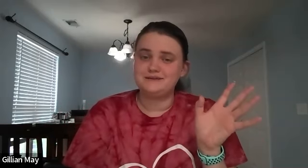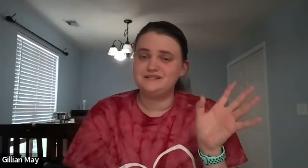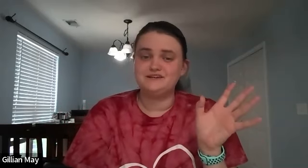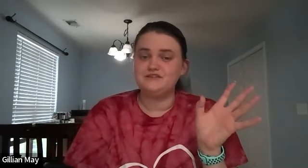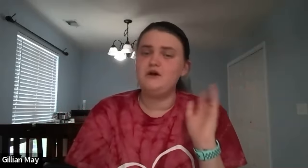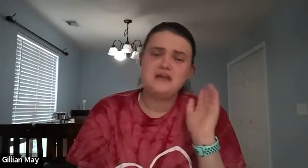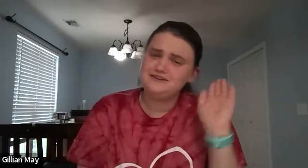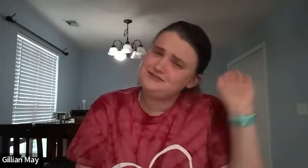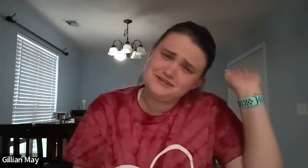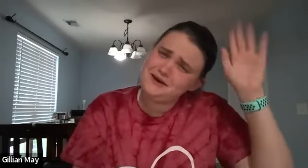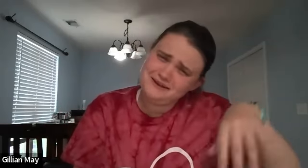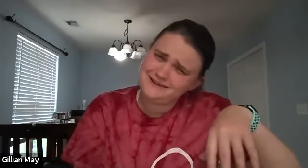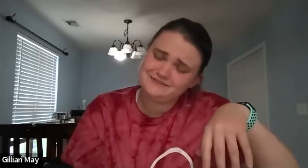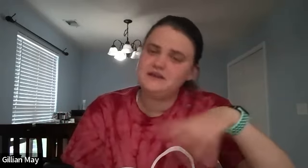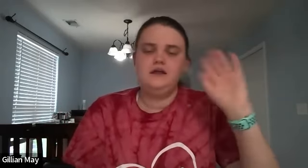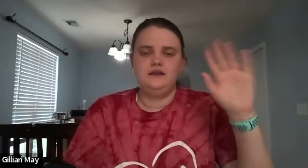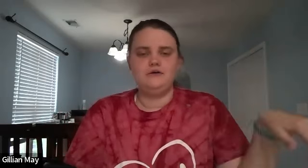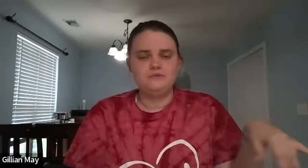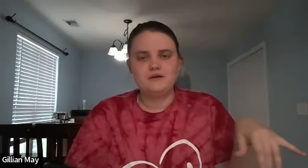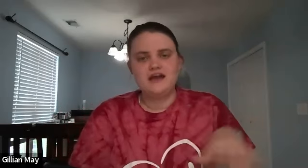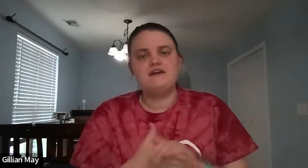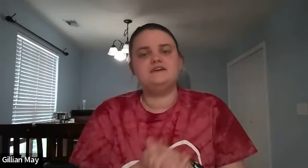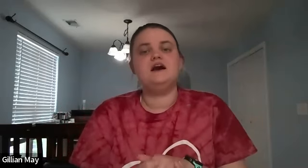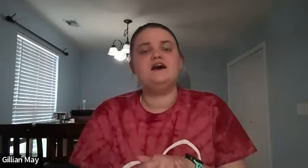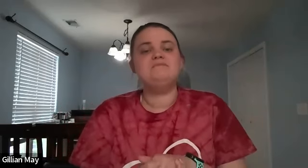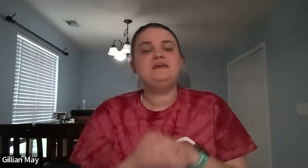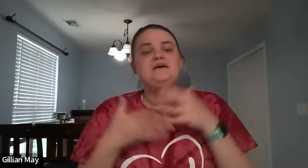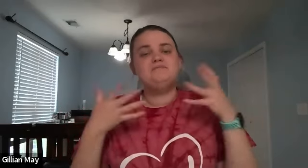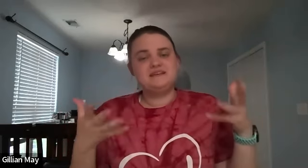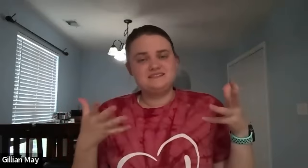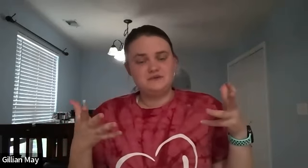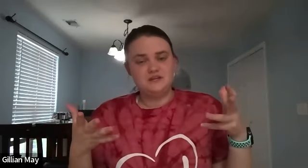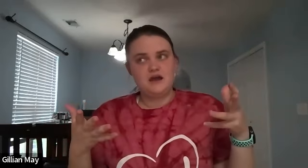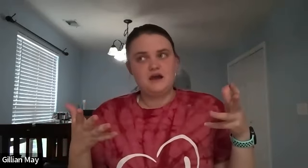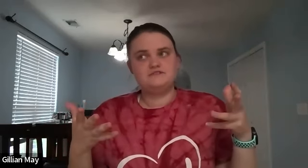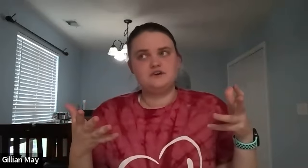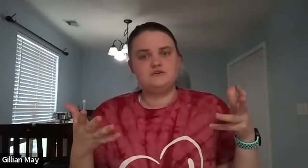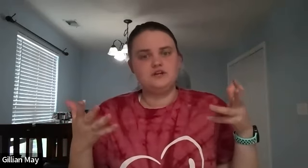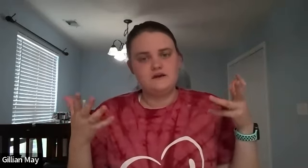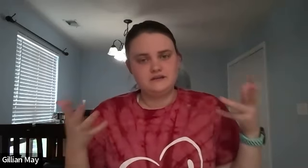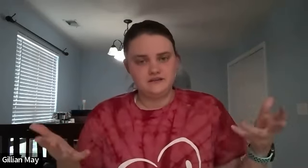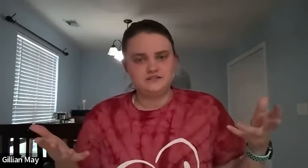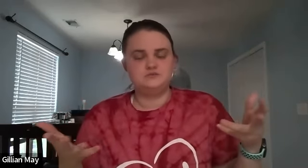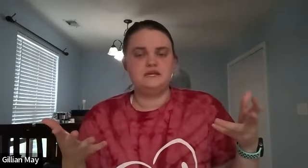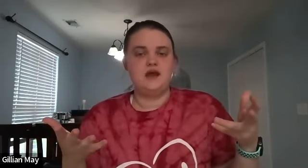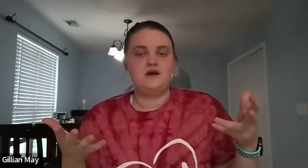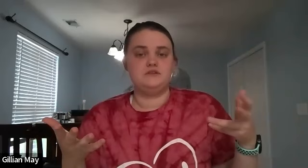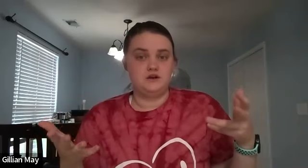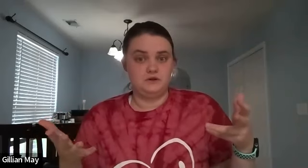I'm sitting here like, oh yeah, you should know, we talked about. No, we probably haven't. Basically, when you have, so you know how in English we have a lot of words